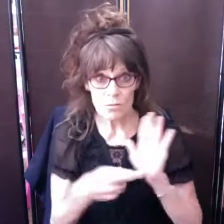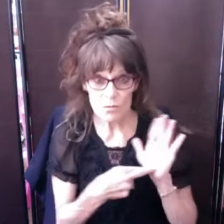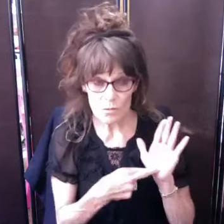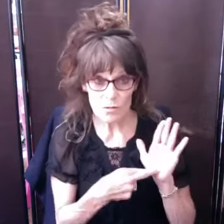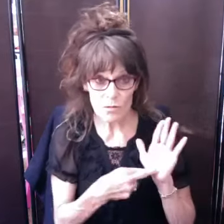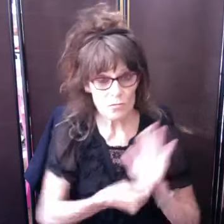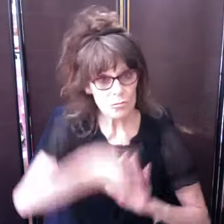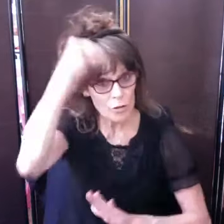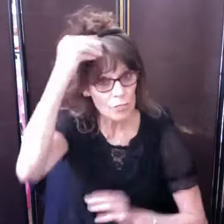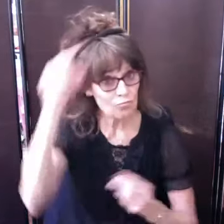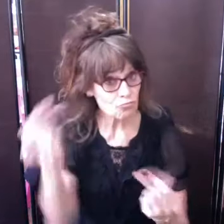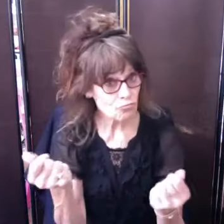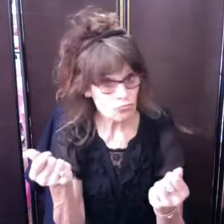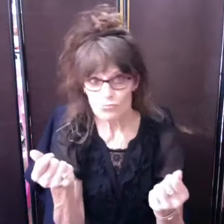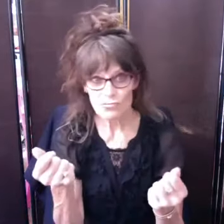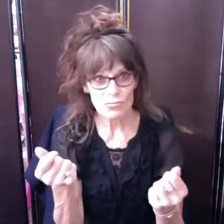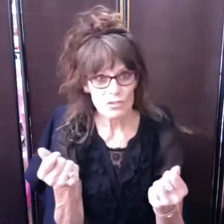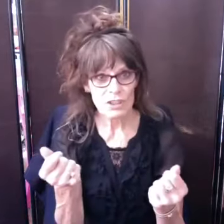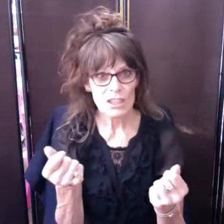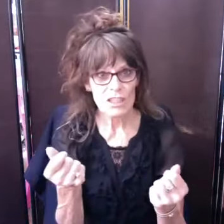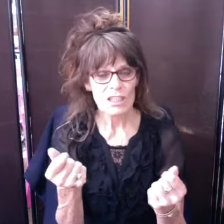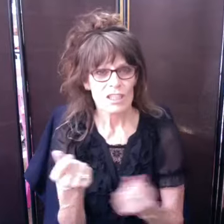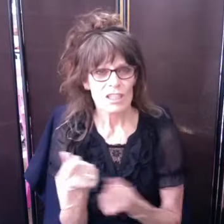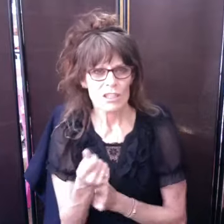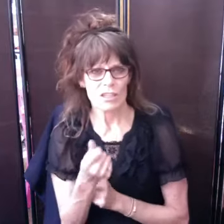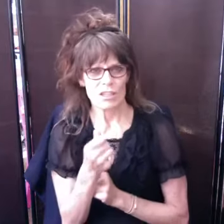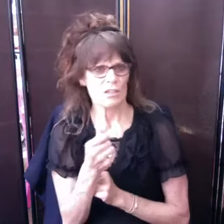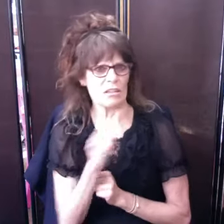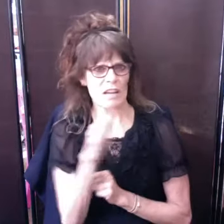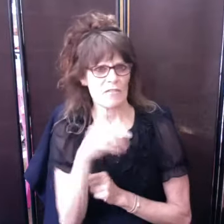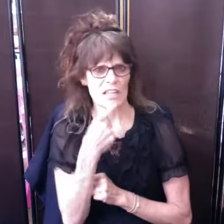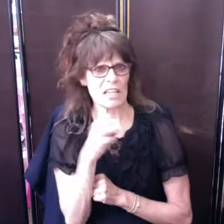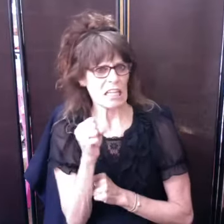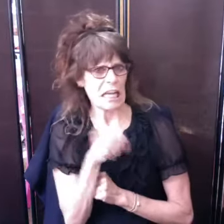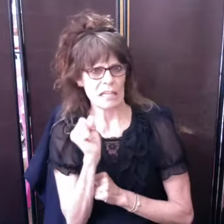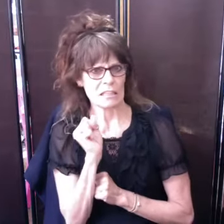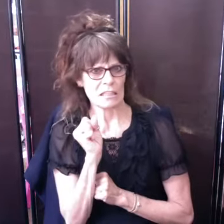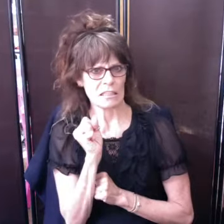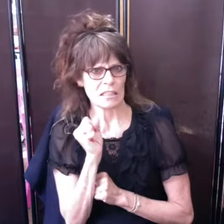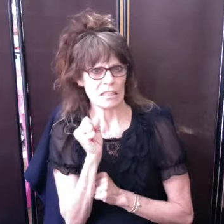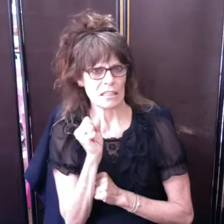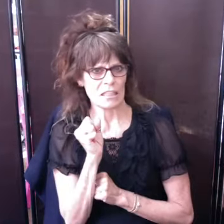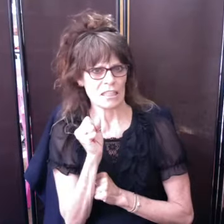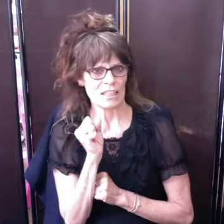you never ever said yes, you were the person they were looking for until you found out why they were looking for you. And so we had a little